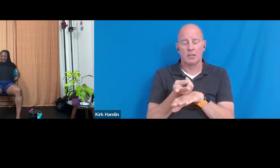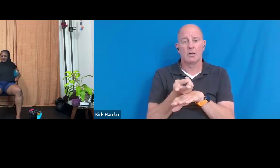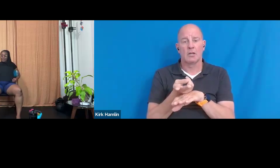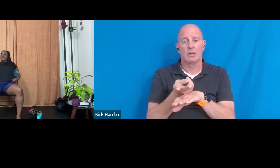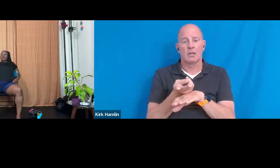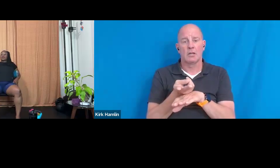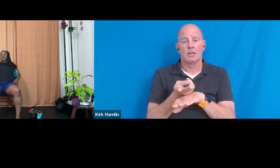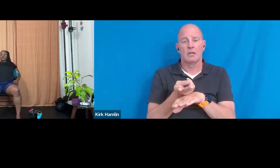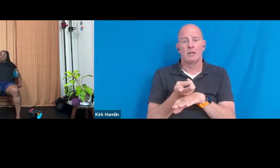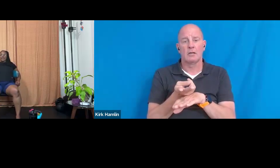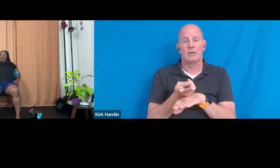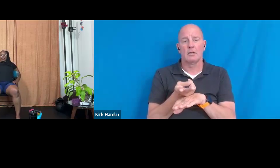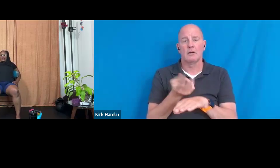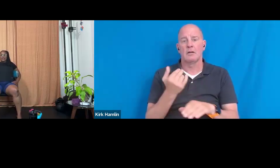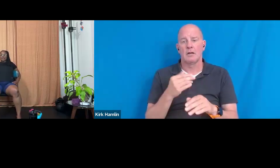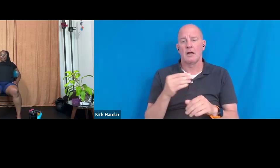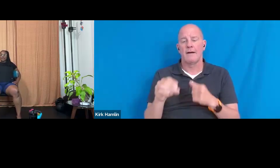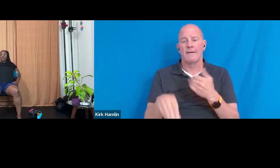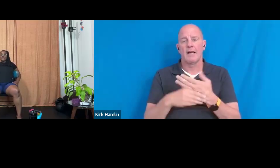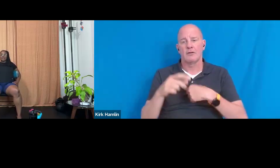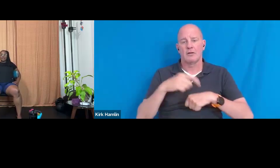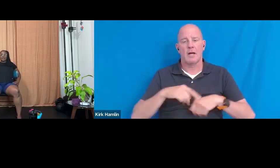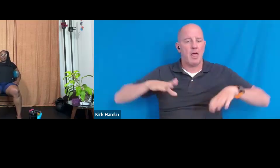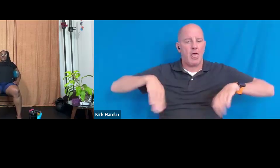extra time because I wasn't counting yet.